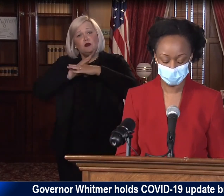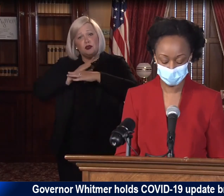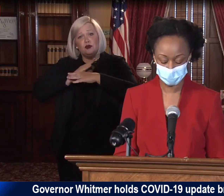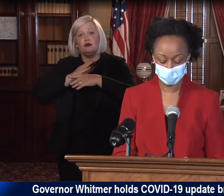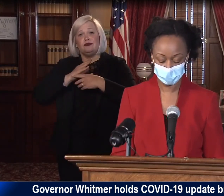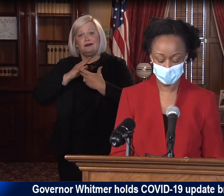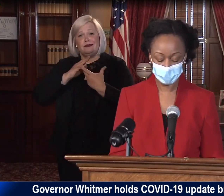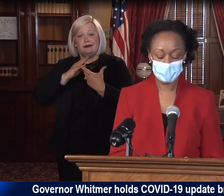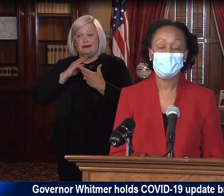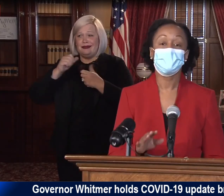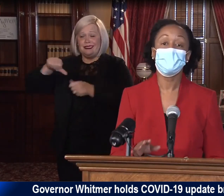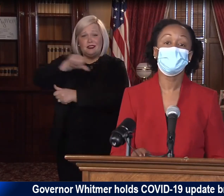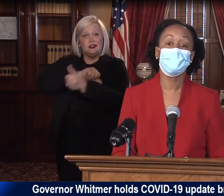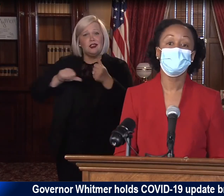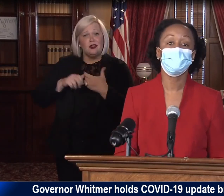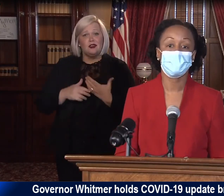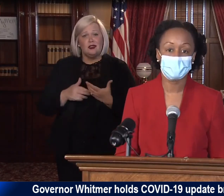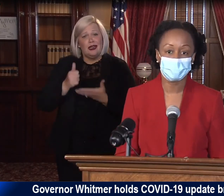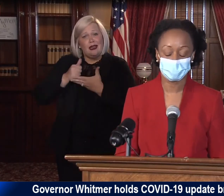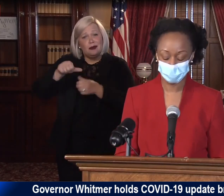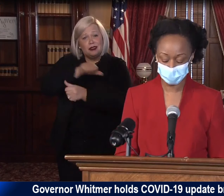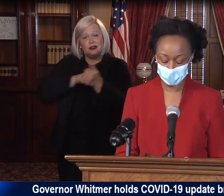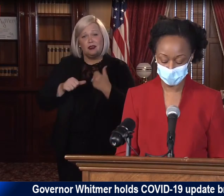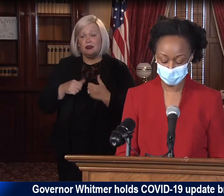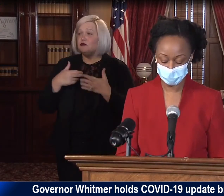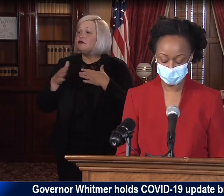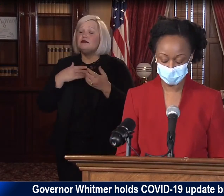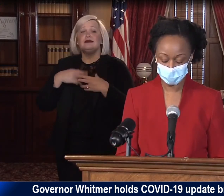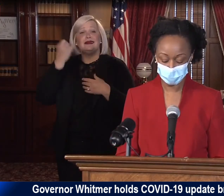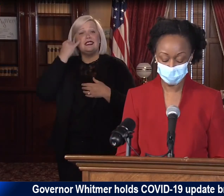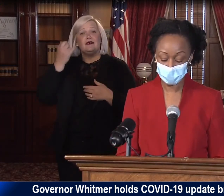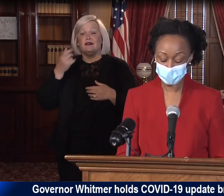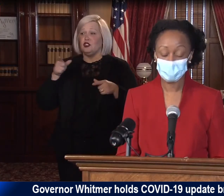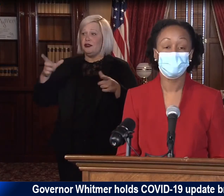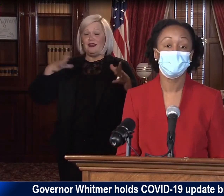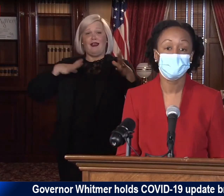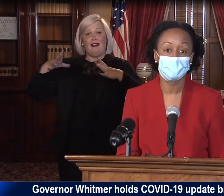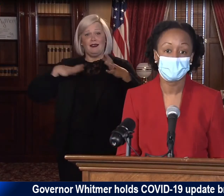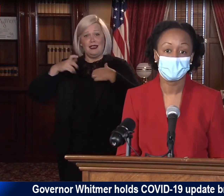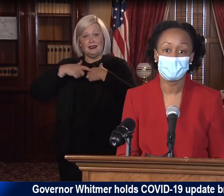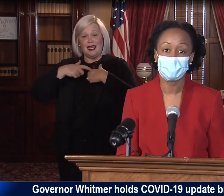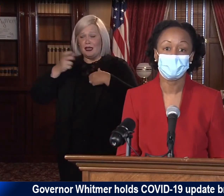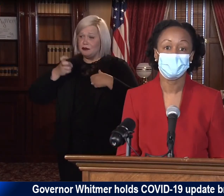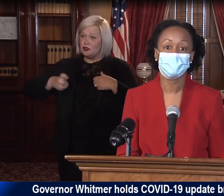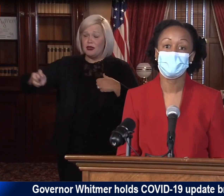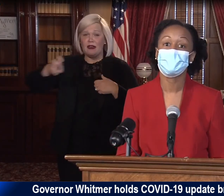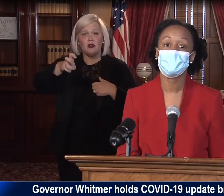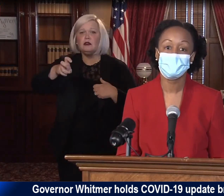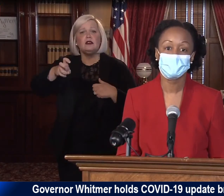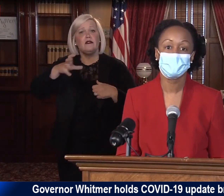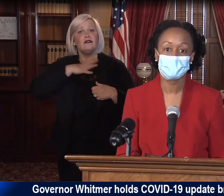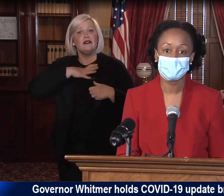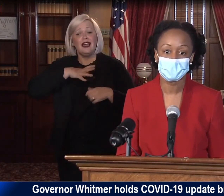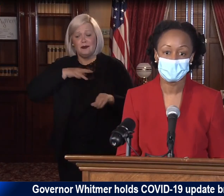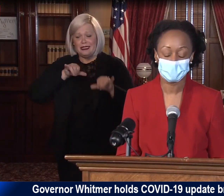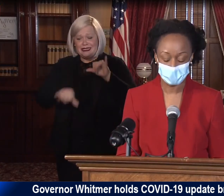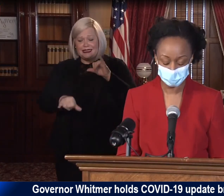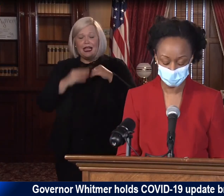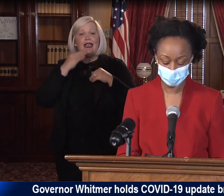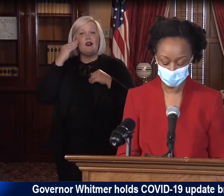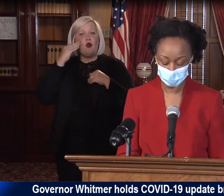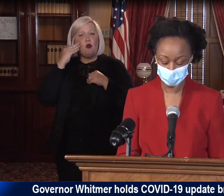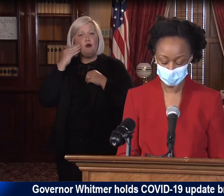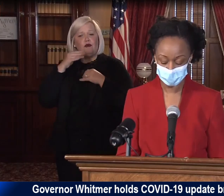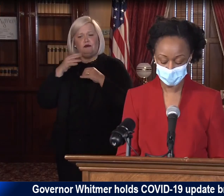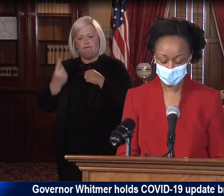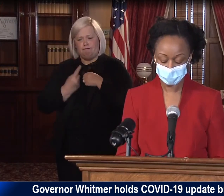virus in Michigan. Even if you traveled over the holidays, you can be quarantining at home for at least 10 days